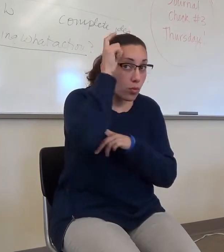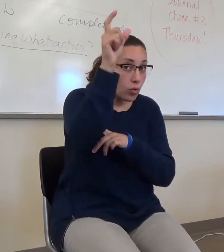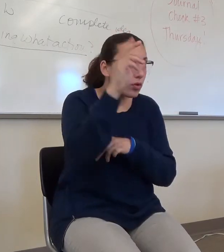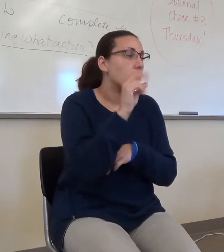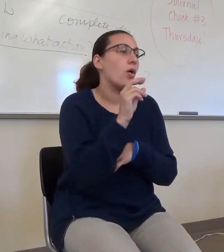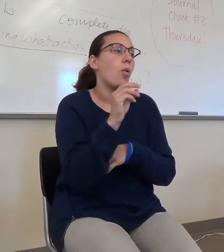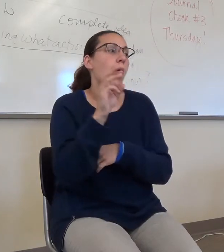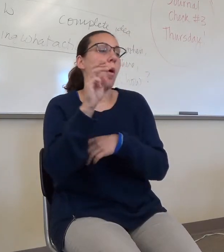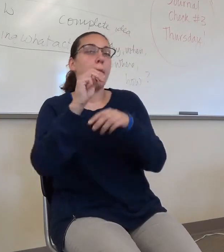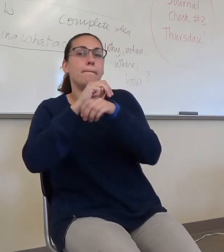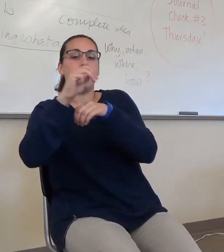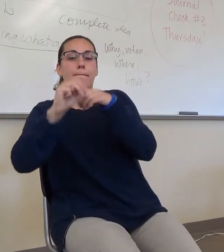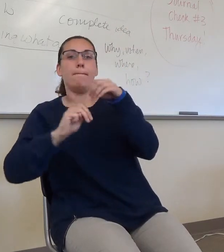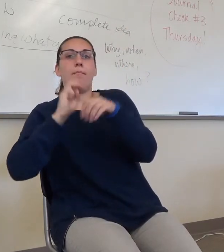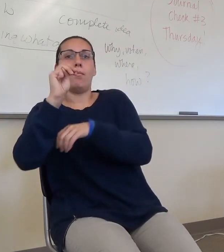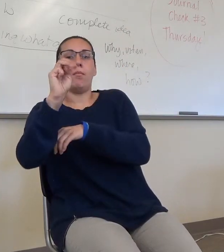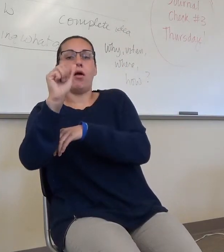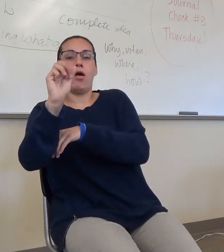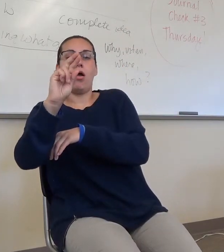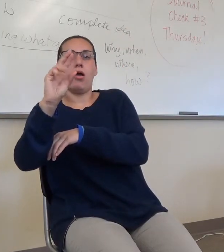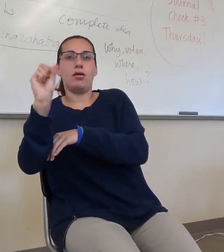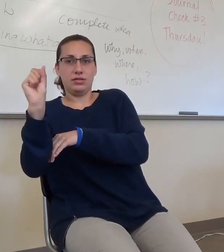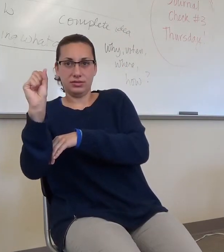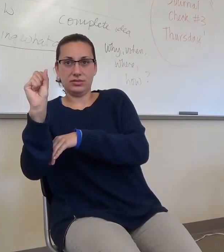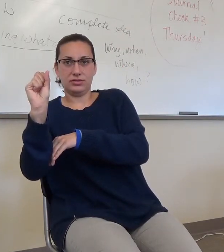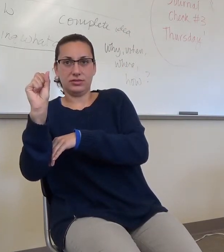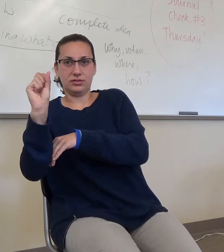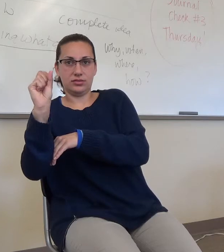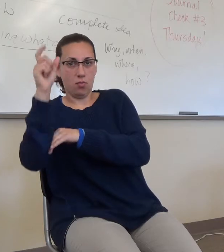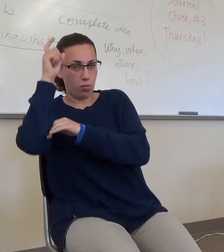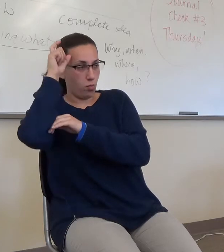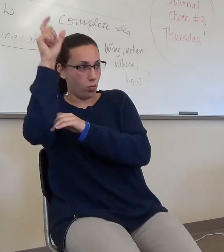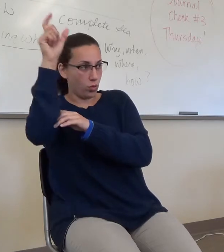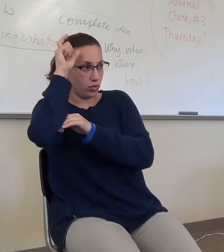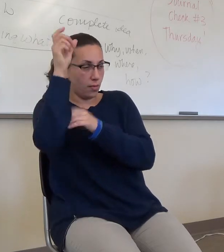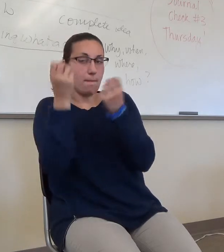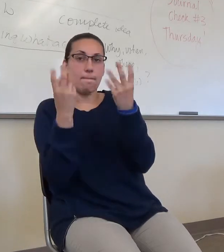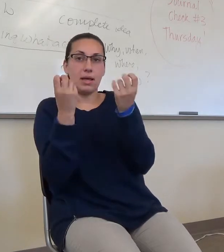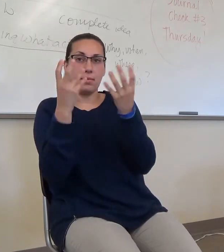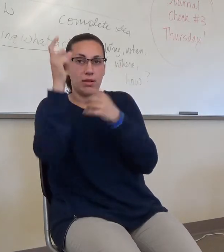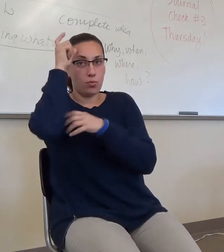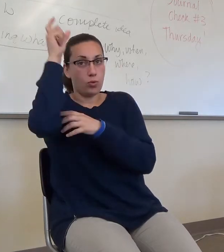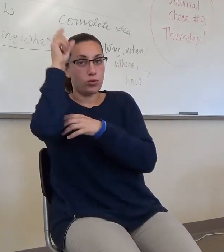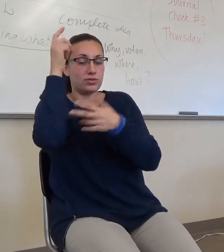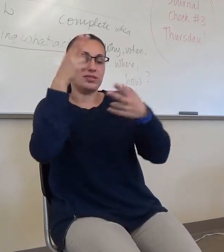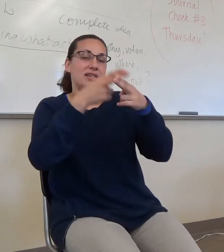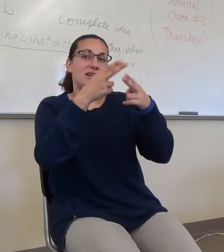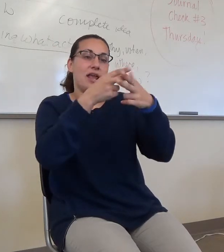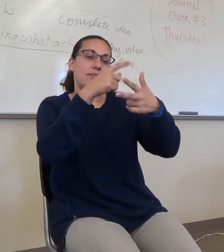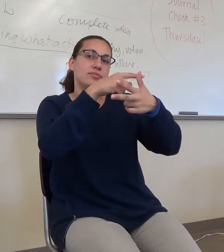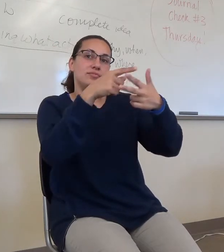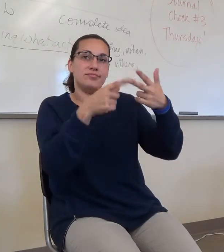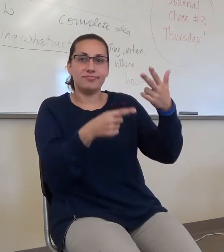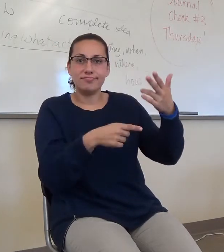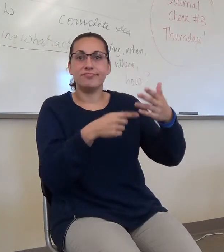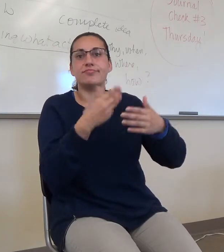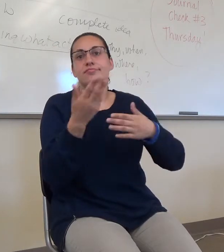is moons. Okay. Mars is moons, and then this is their name, so that's a reference to them.